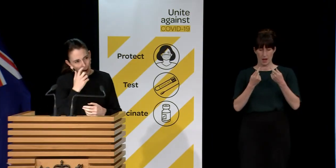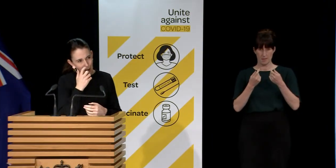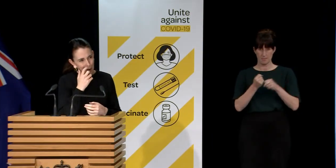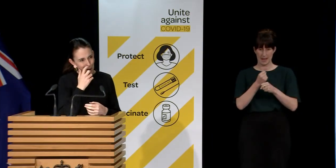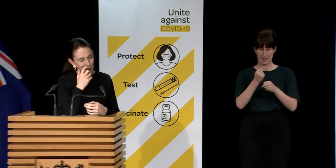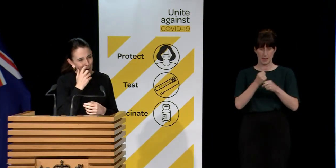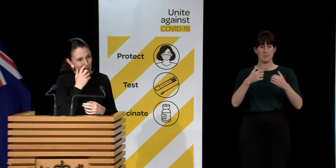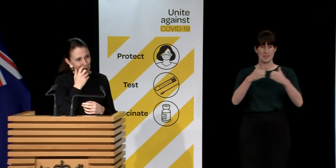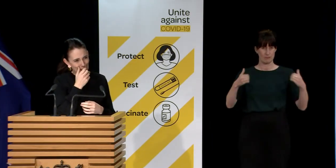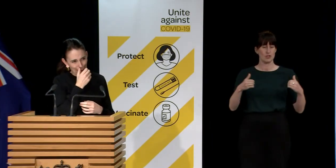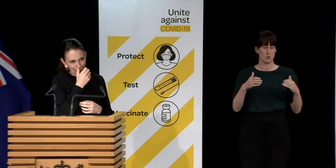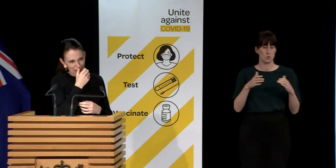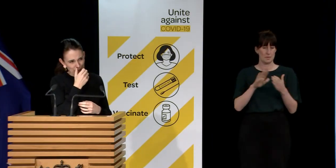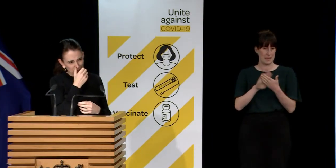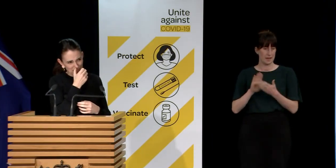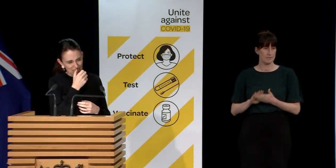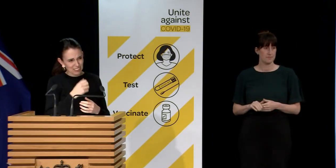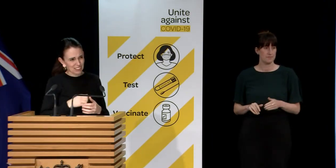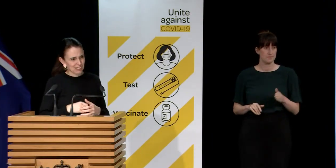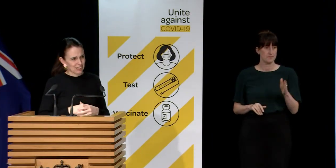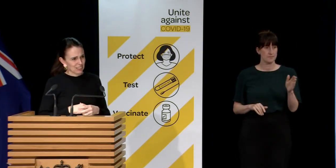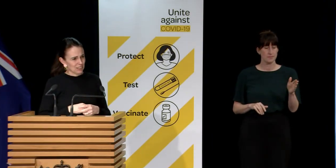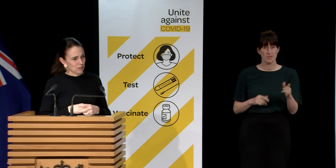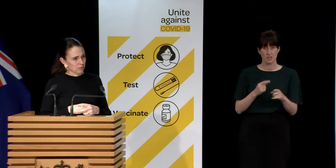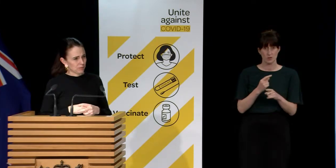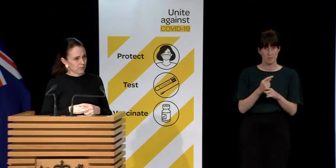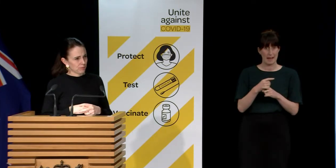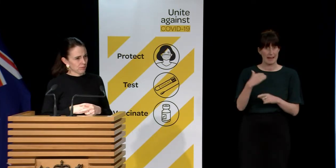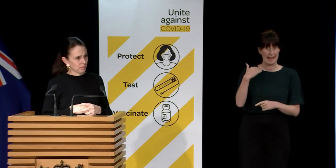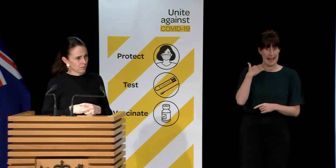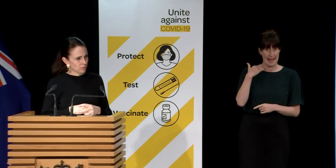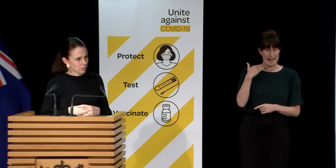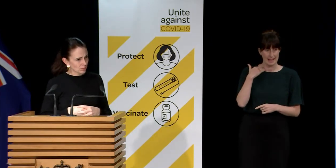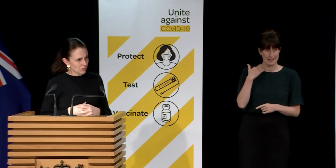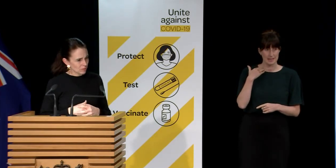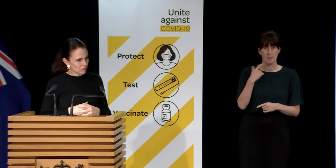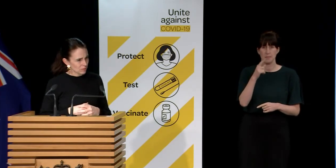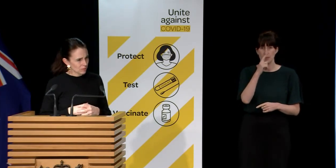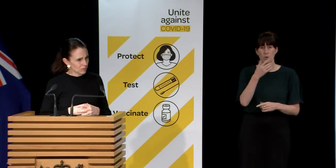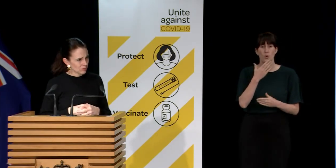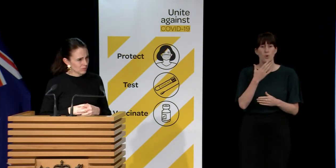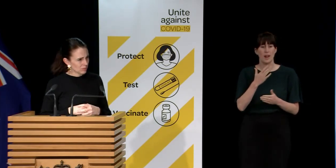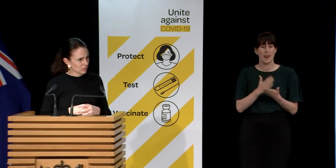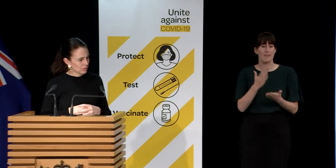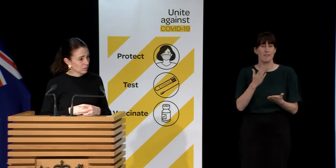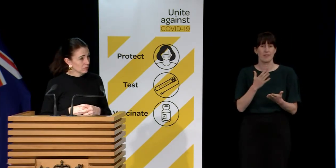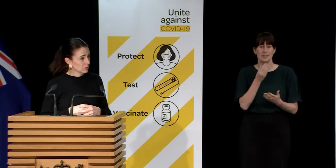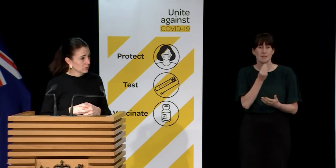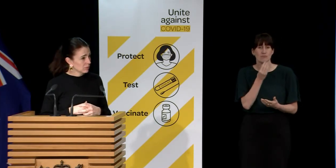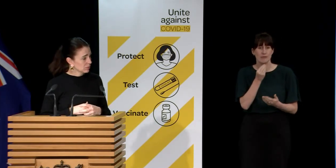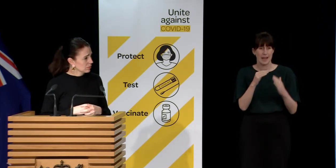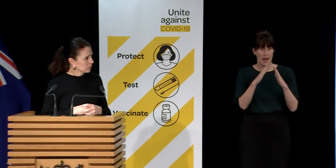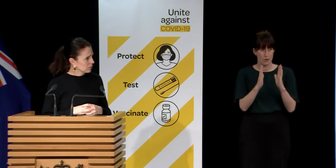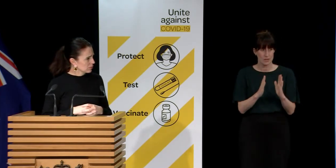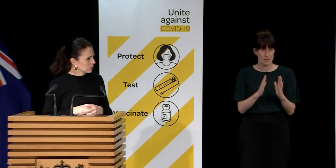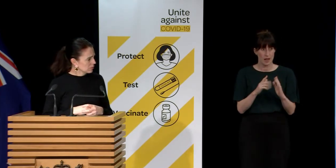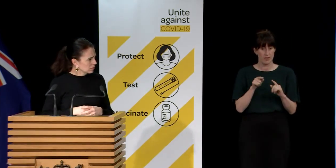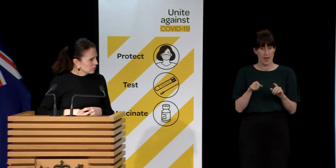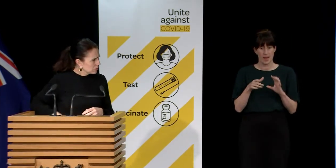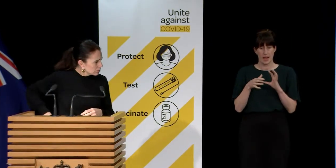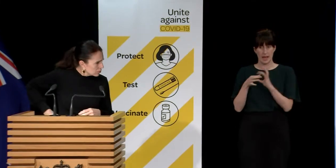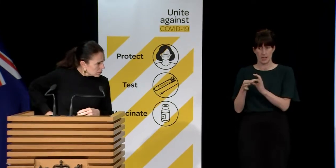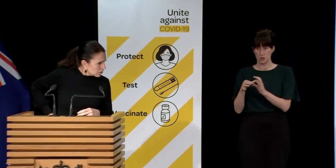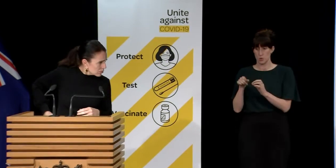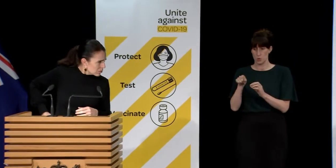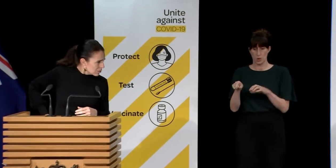gang members and the transitional housing places, are they part of those 2 subclusters that you've identified, or are they part